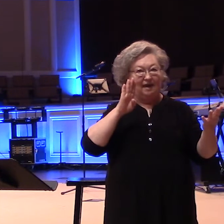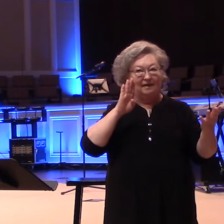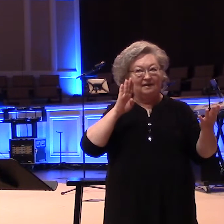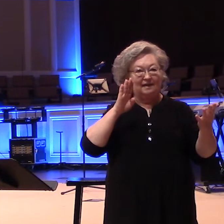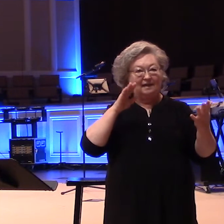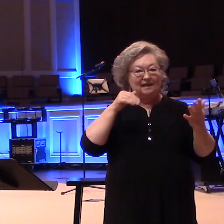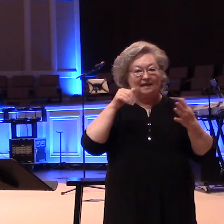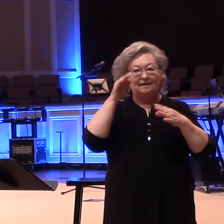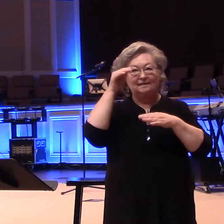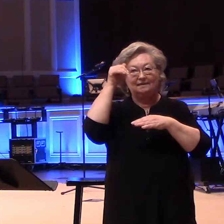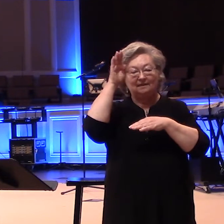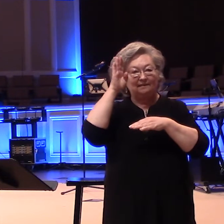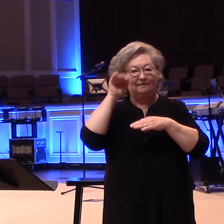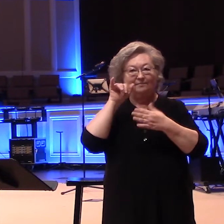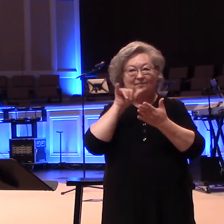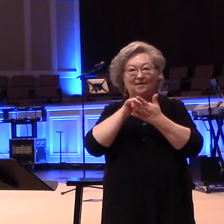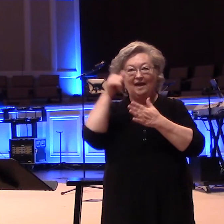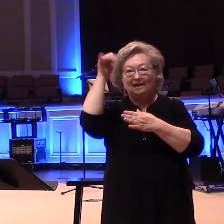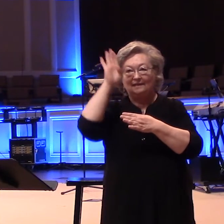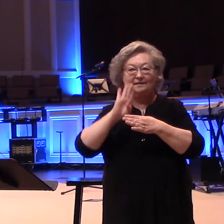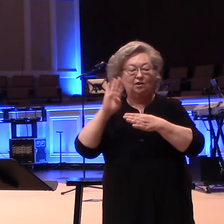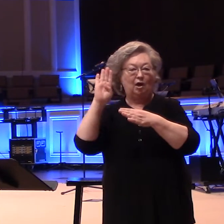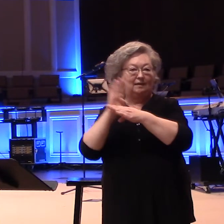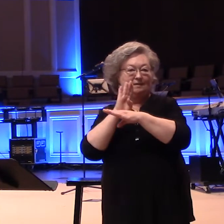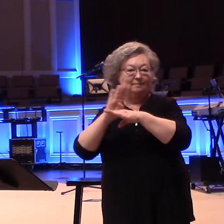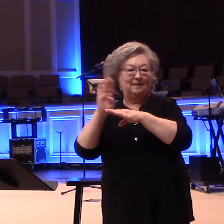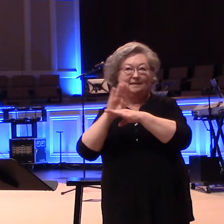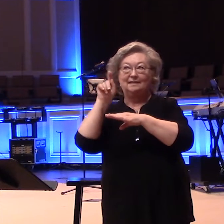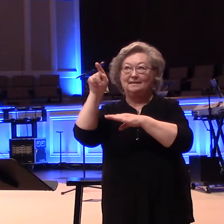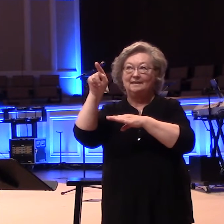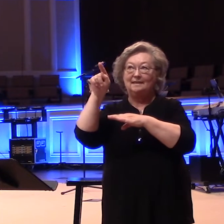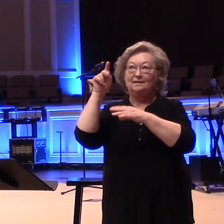But do you want an overflowing blessing in your life?